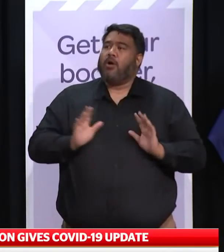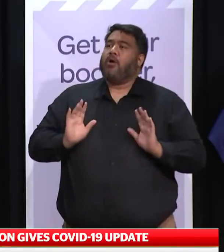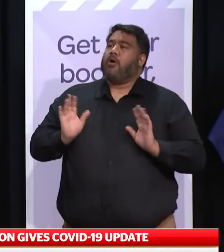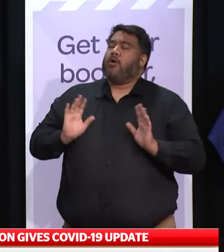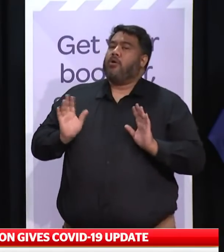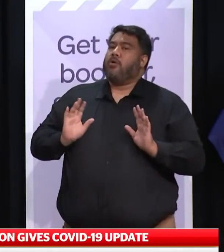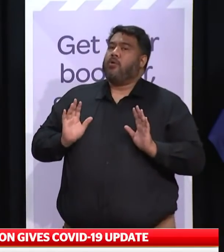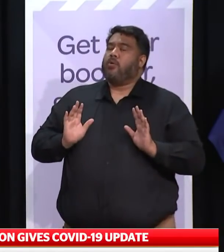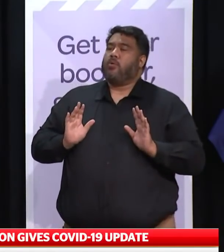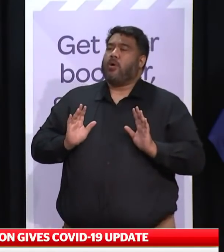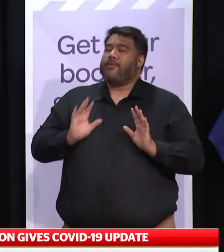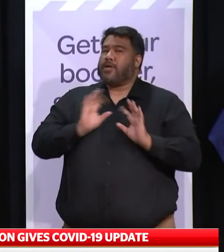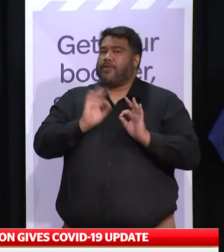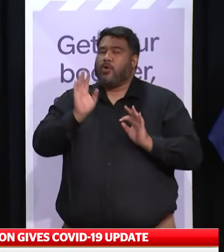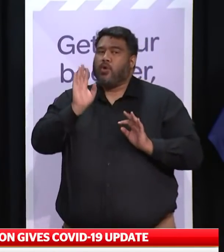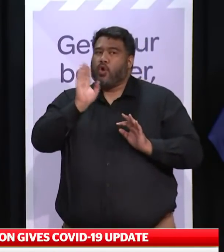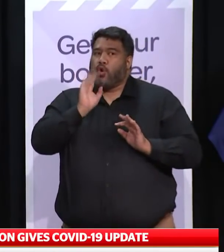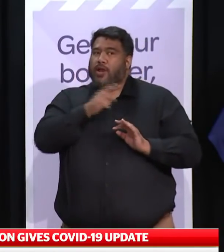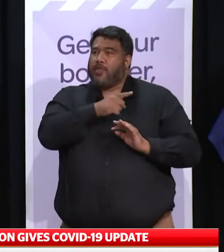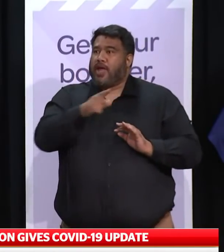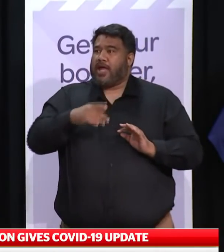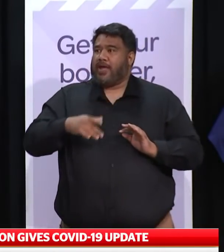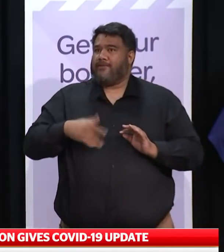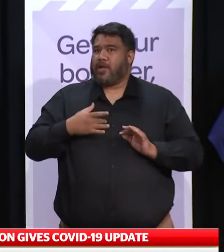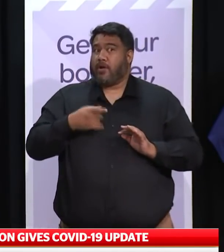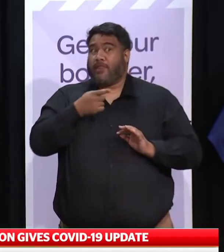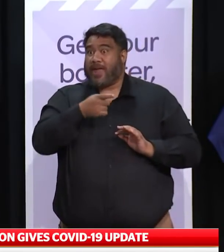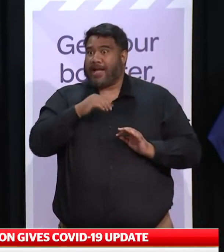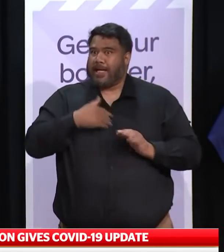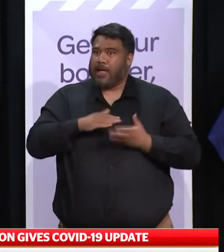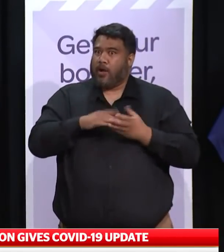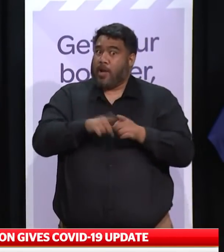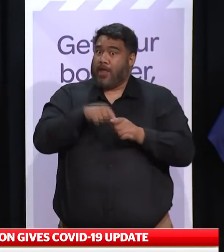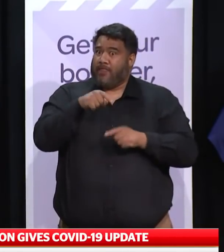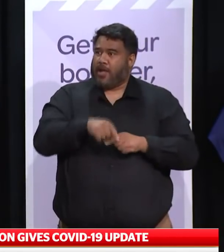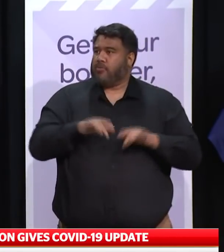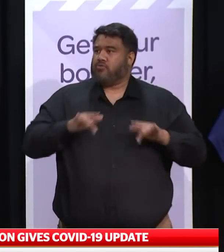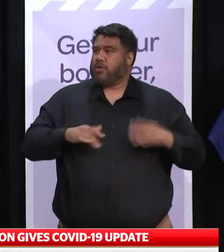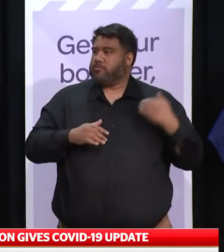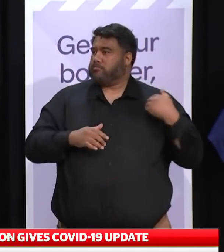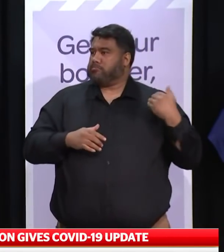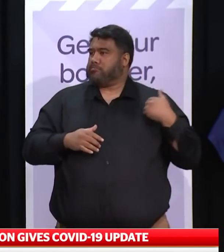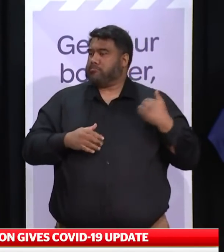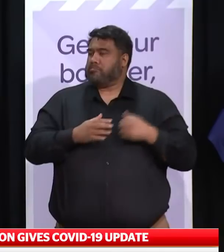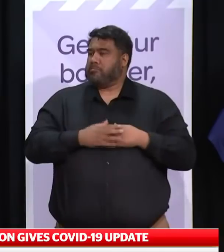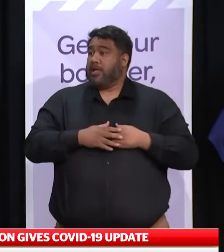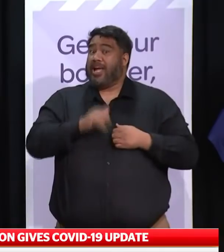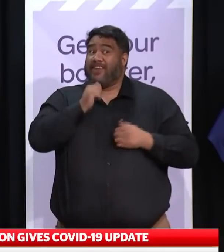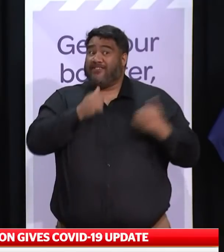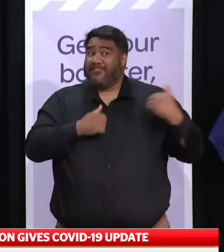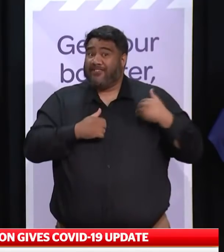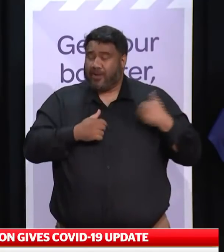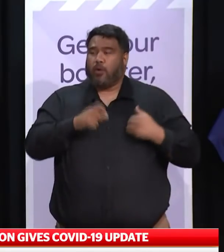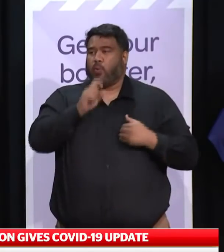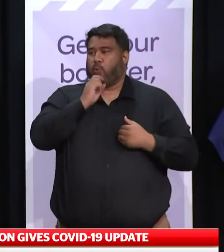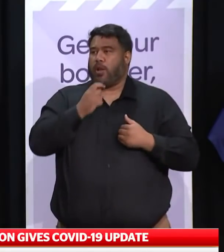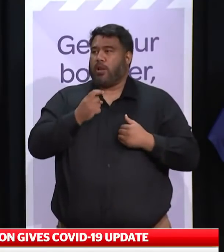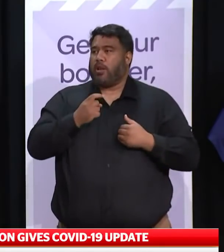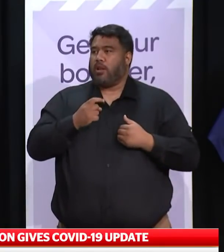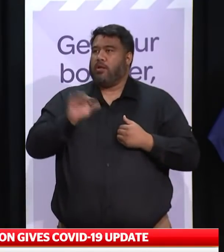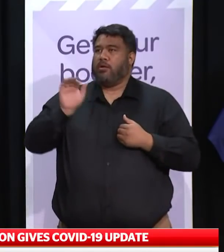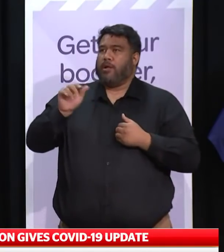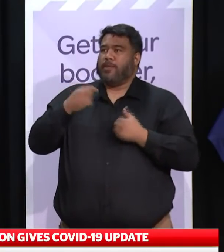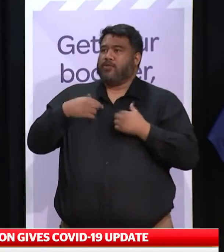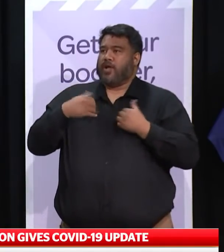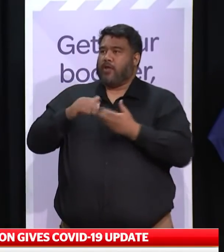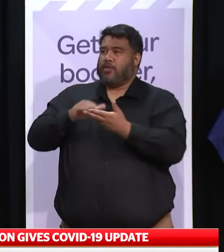New Zealand. I haven't heard that they believe they're in a situation where they need that. Were they to ask us about that, we would obviously take the advice from the